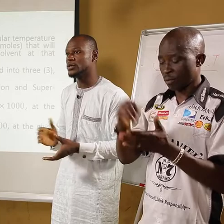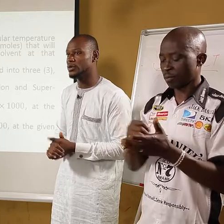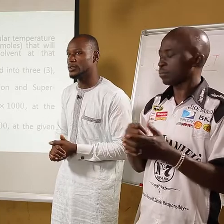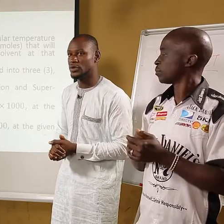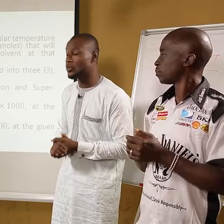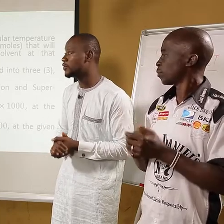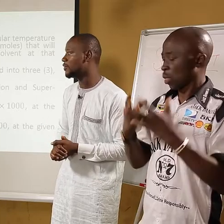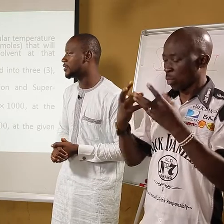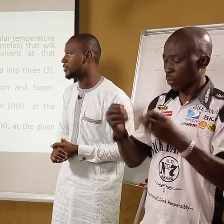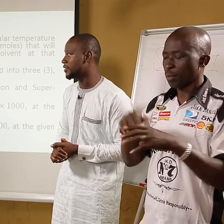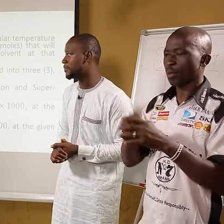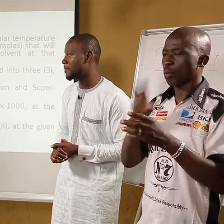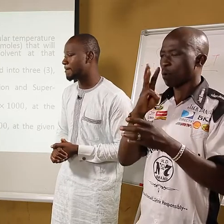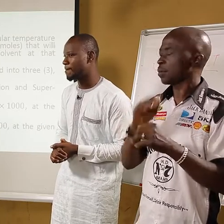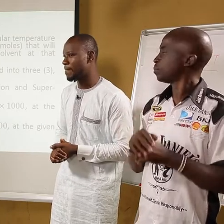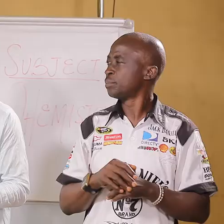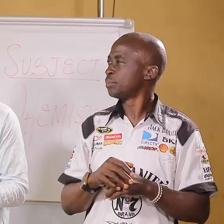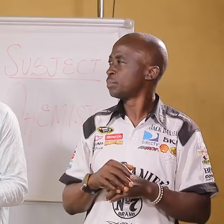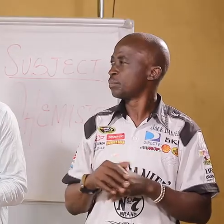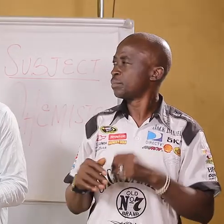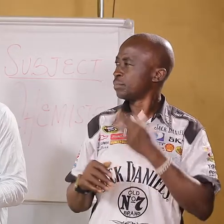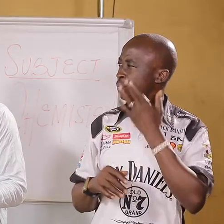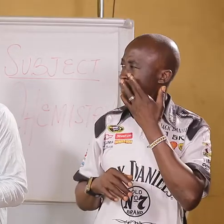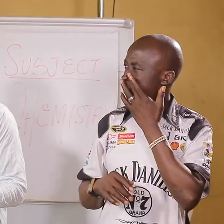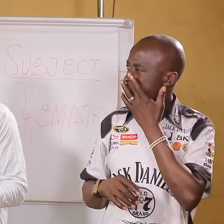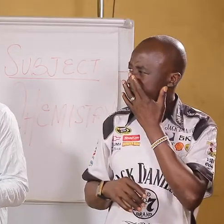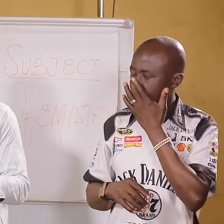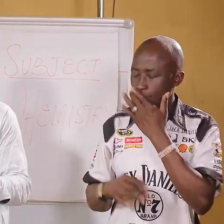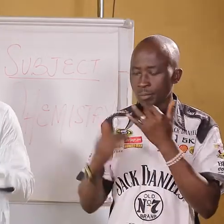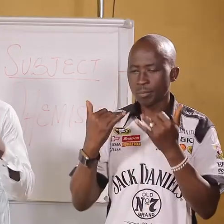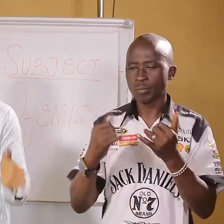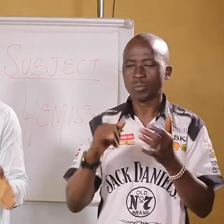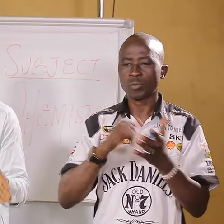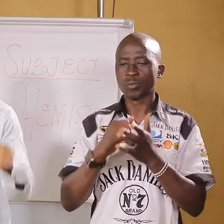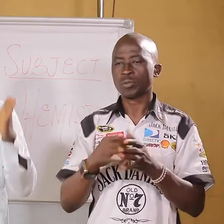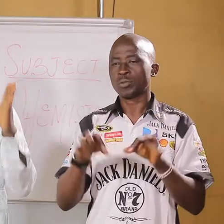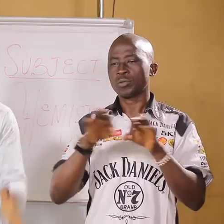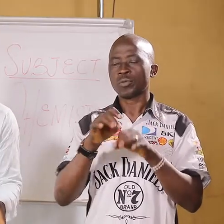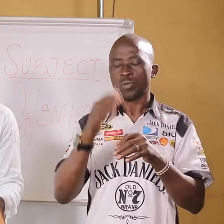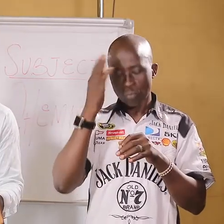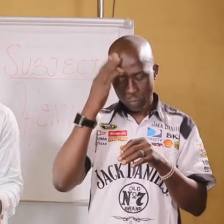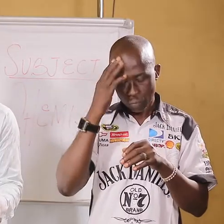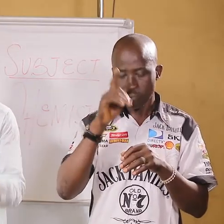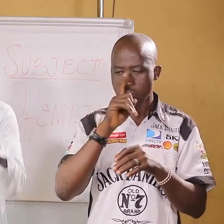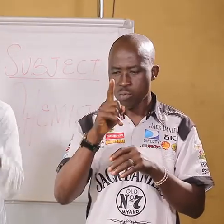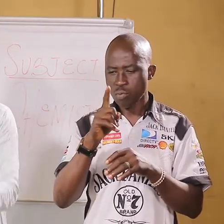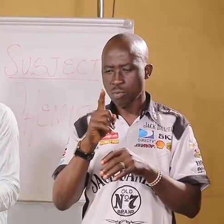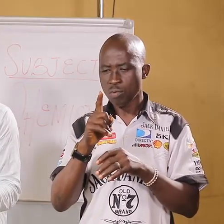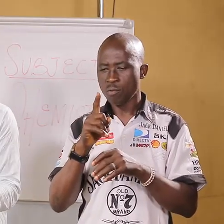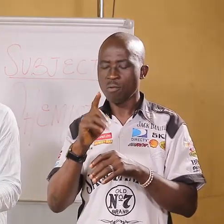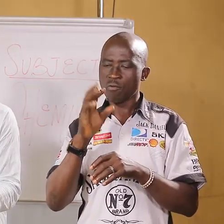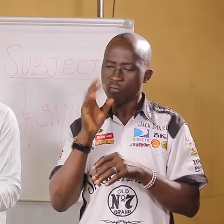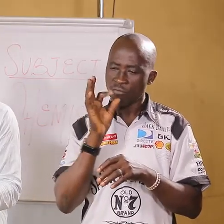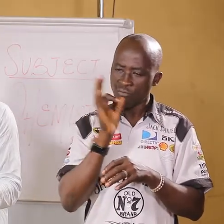or the solute of the salt. Now, it is important to take note the difference between true solution,